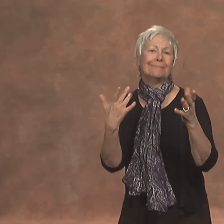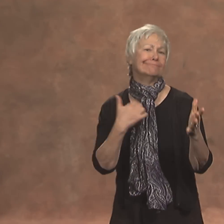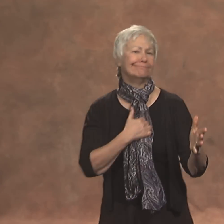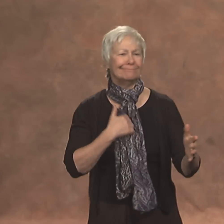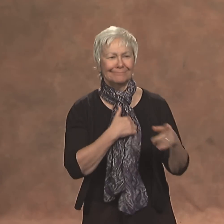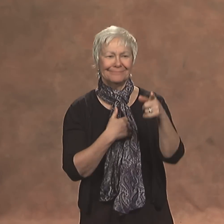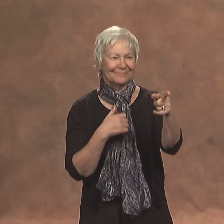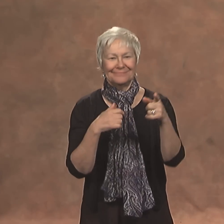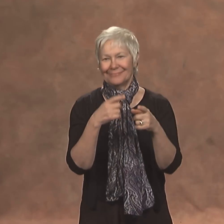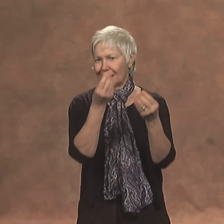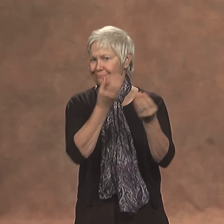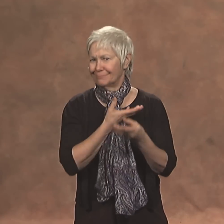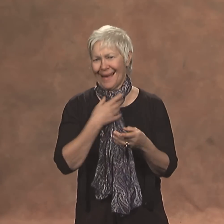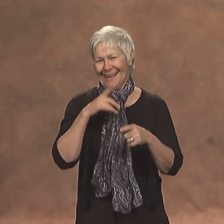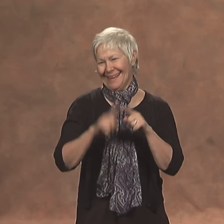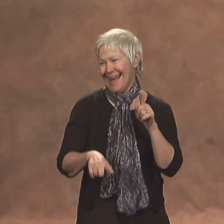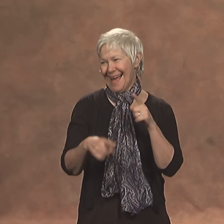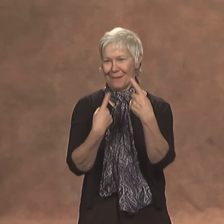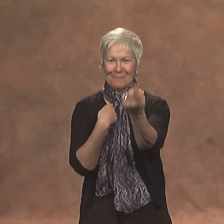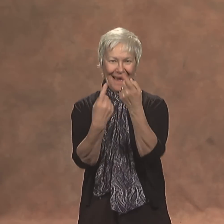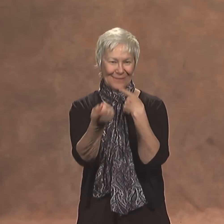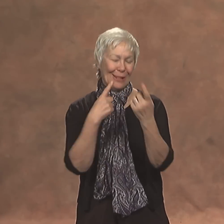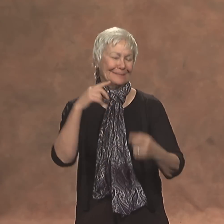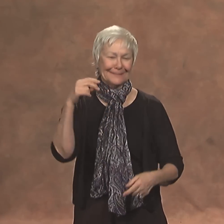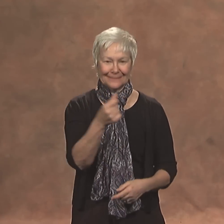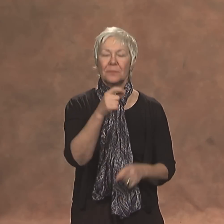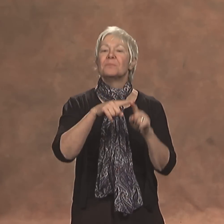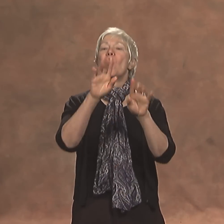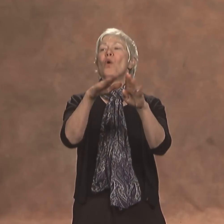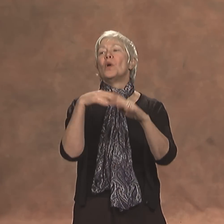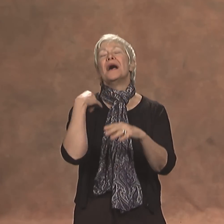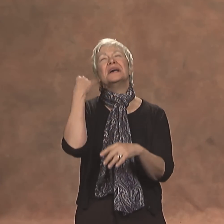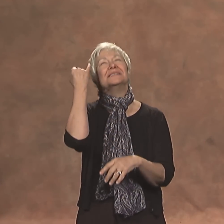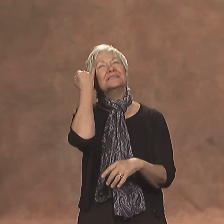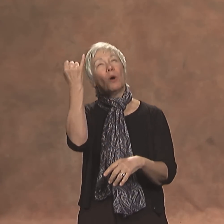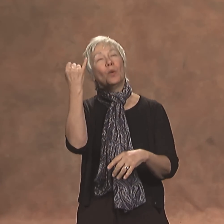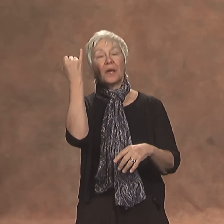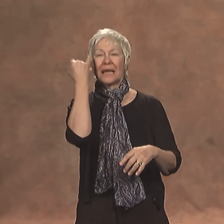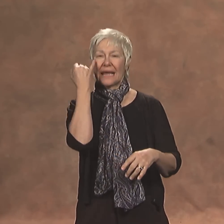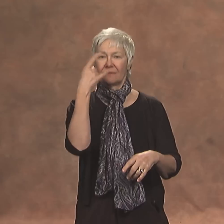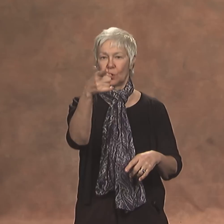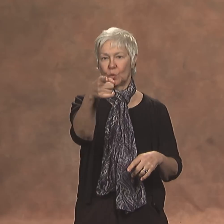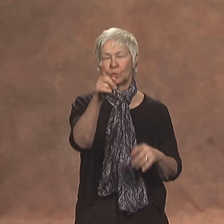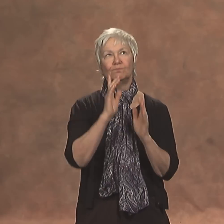Oh, I'm sorry. I was just informed that there's no way for us to actually have a dialogue. However,